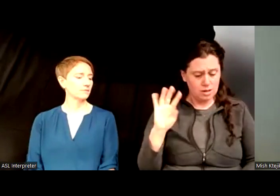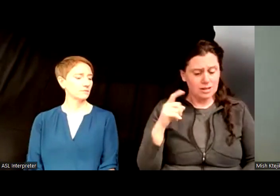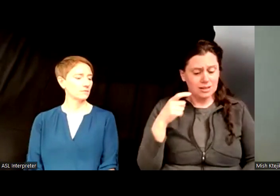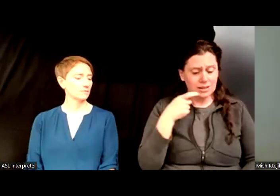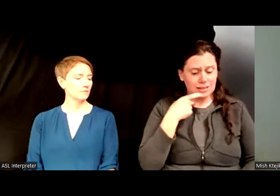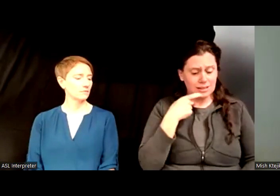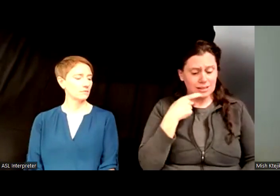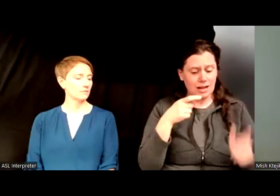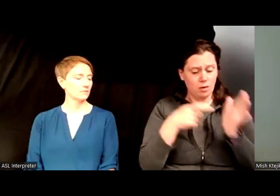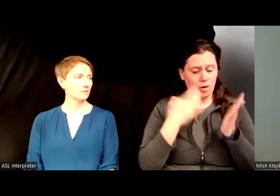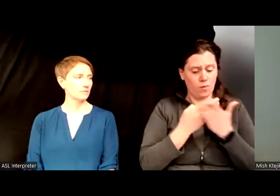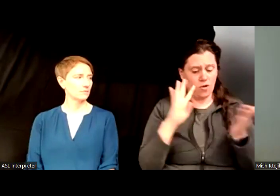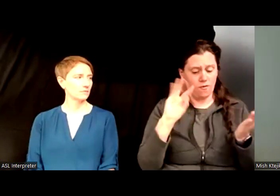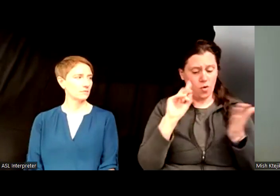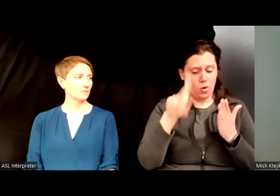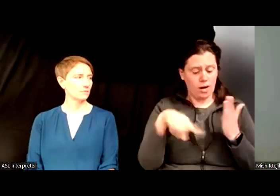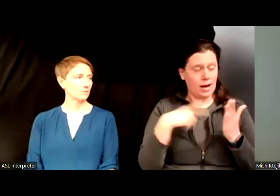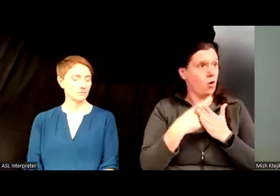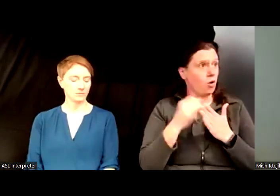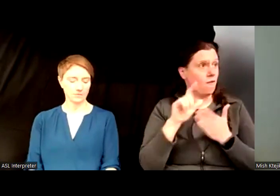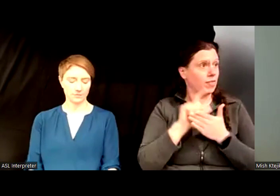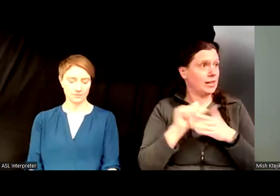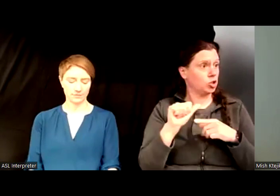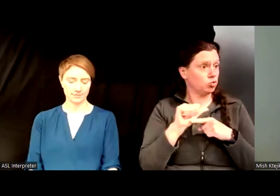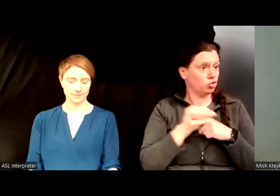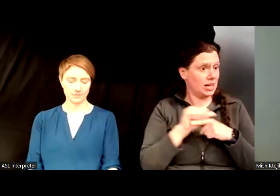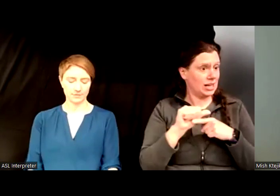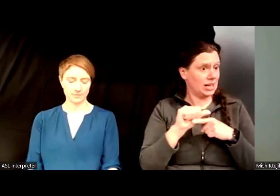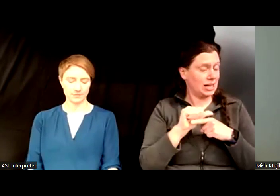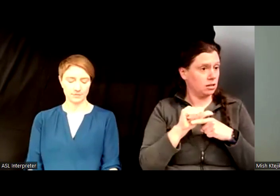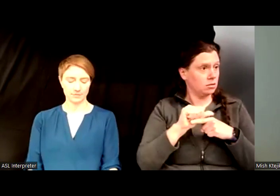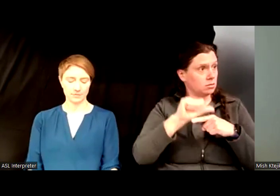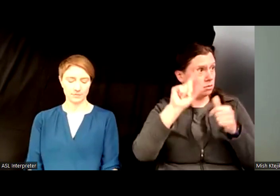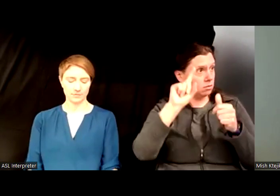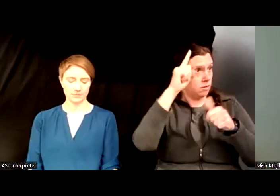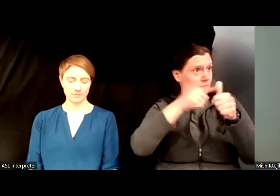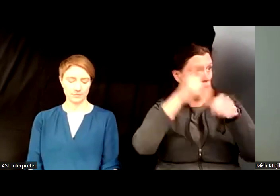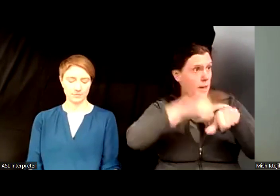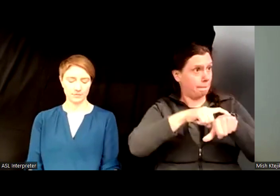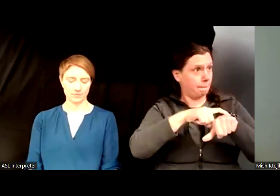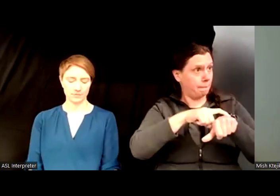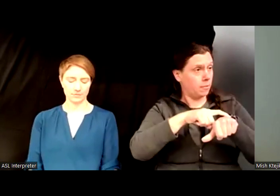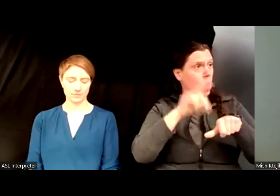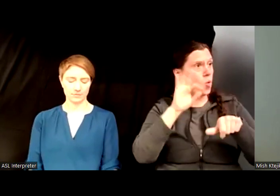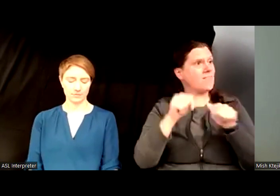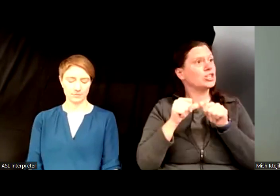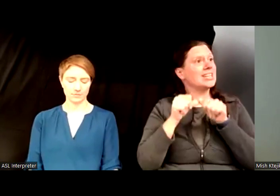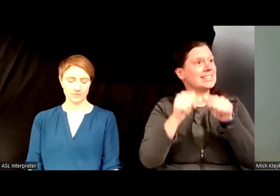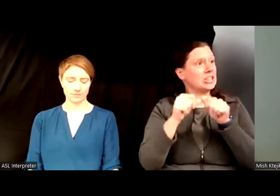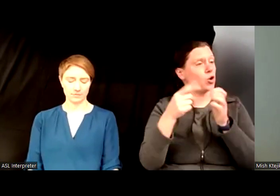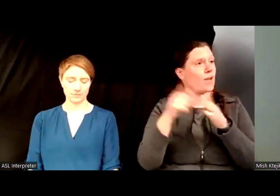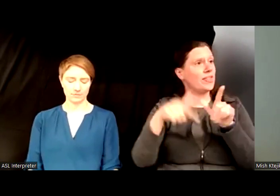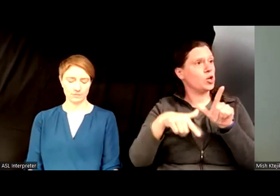line 4. It says it requires 40 hours of legal training. Is that only for